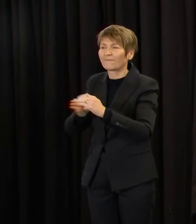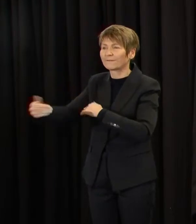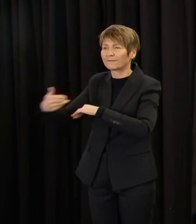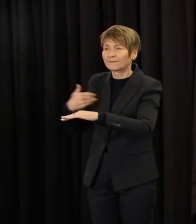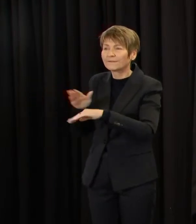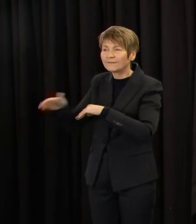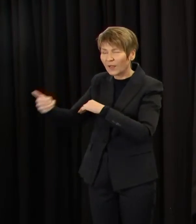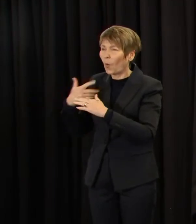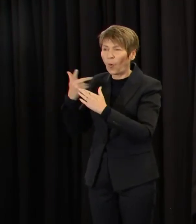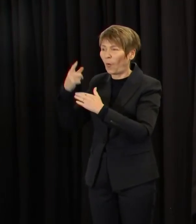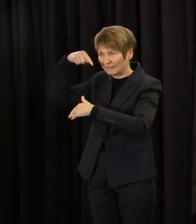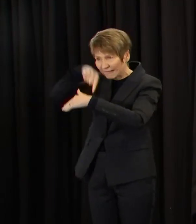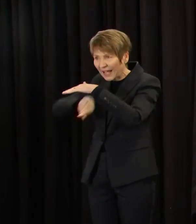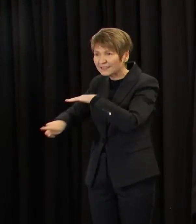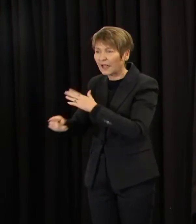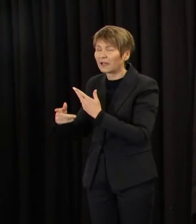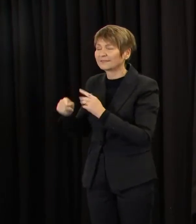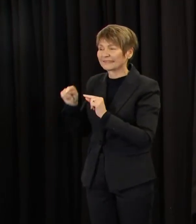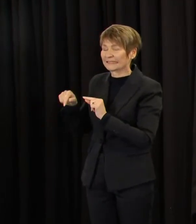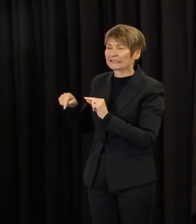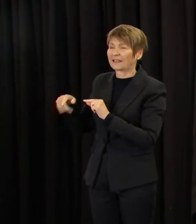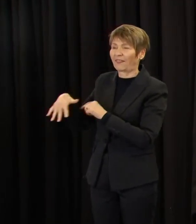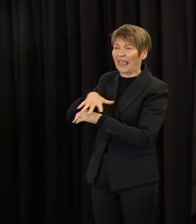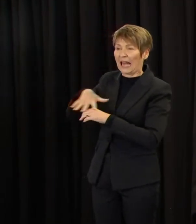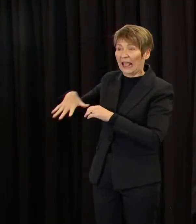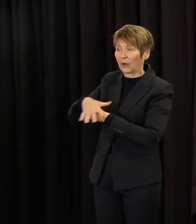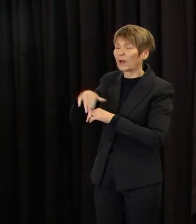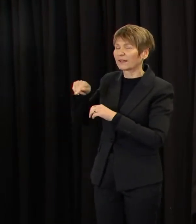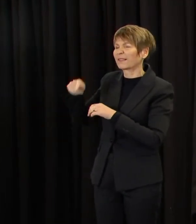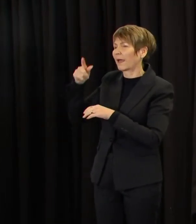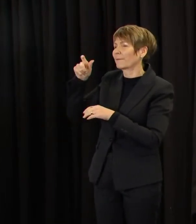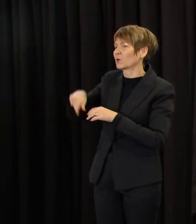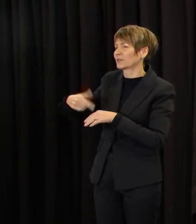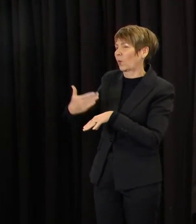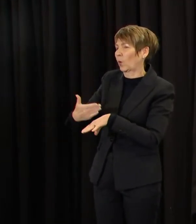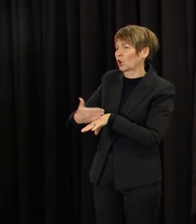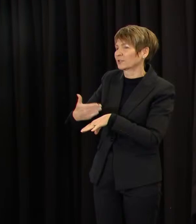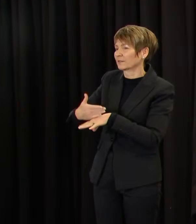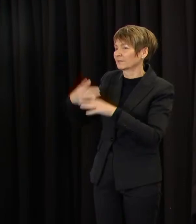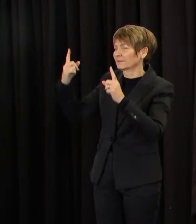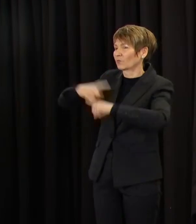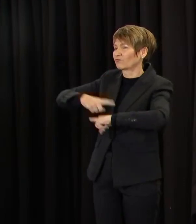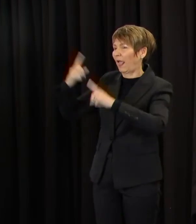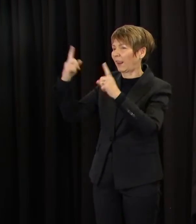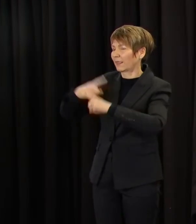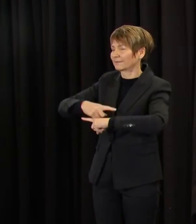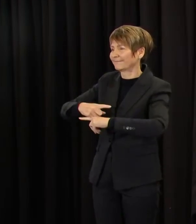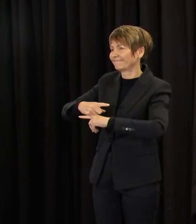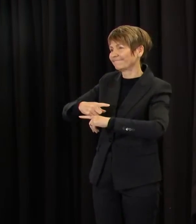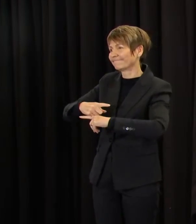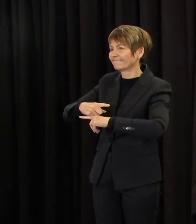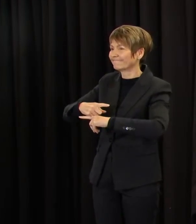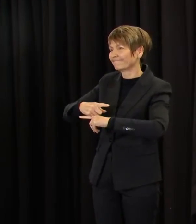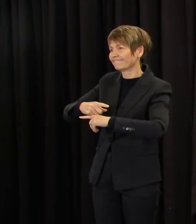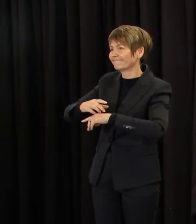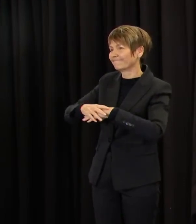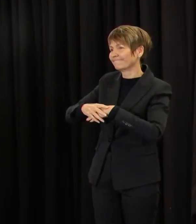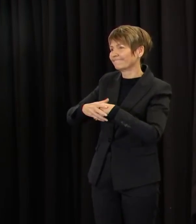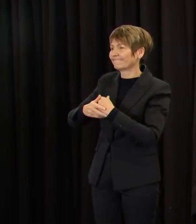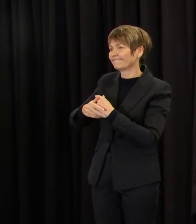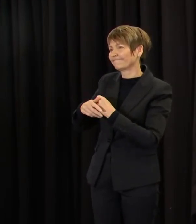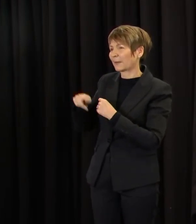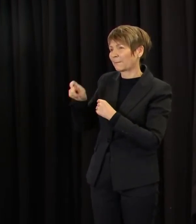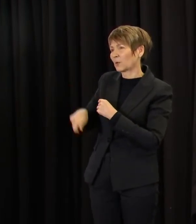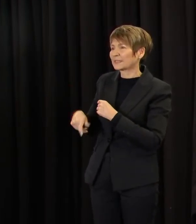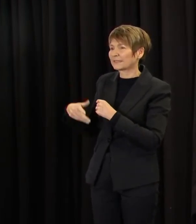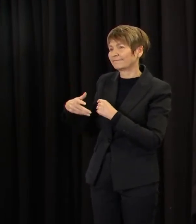tracing of other employees at that site. That particular constructor has had a very robust process in place of health checks